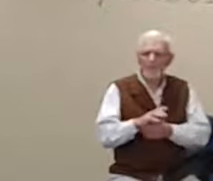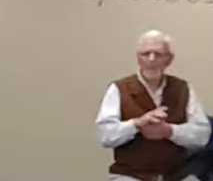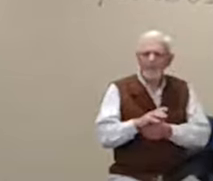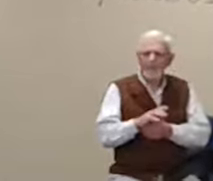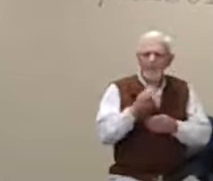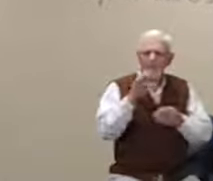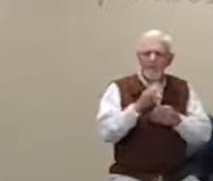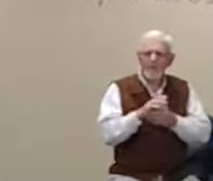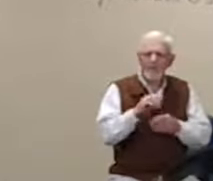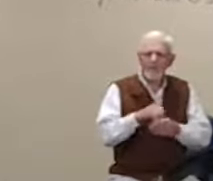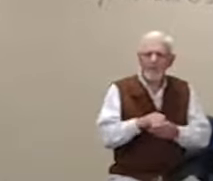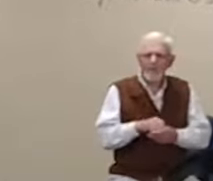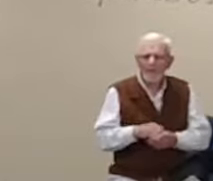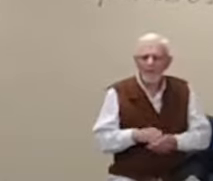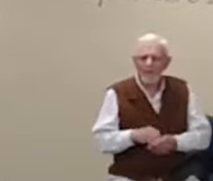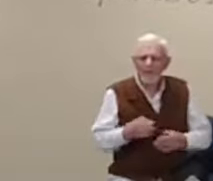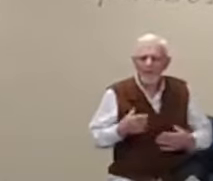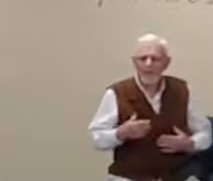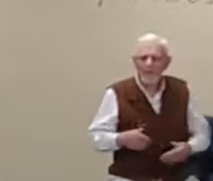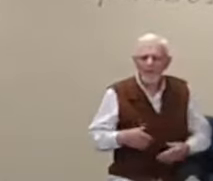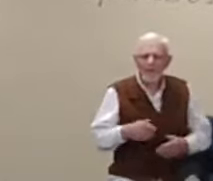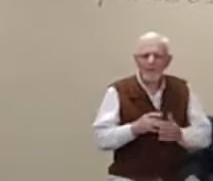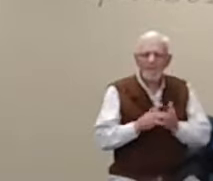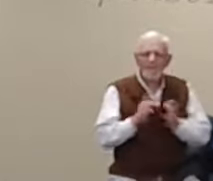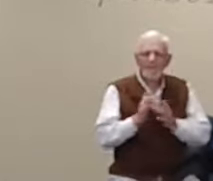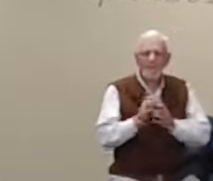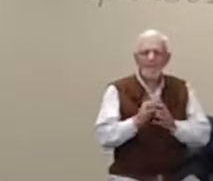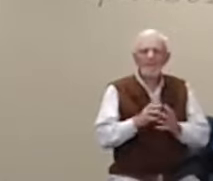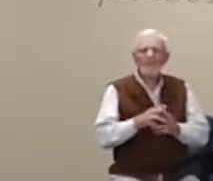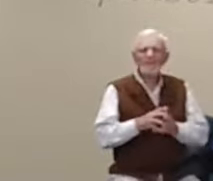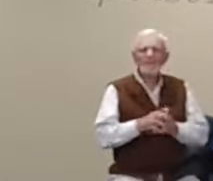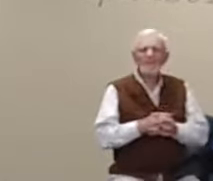I believe in both local and the body of Christ, just so you guys know.